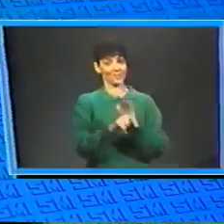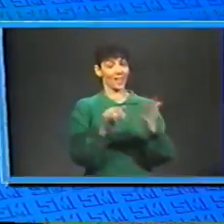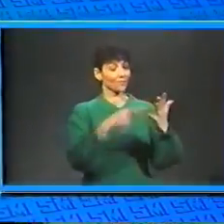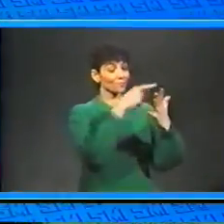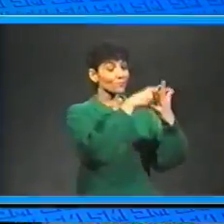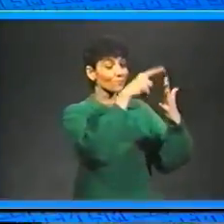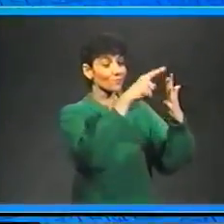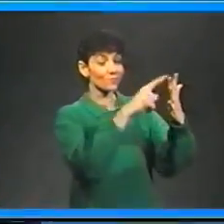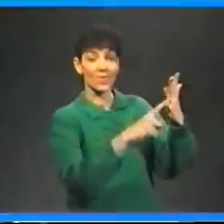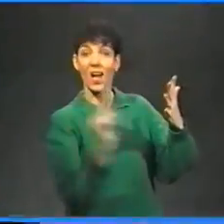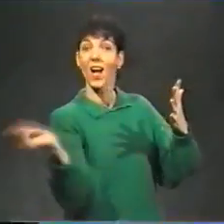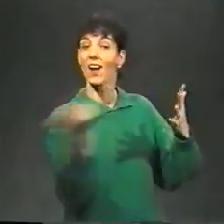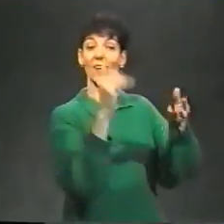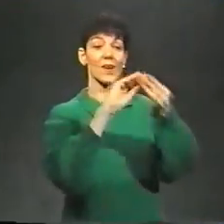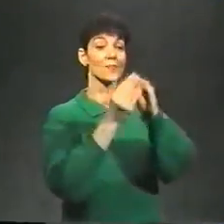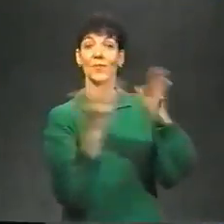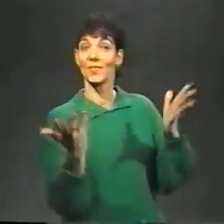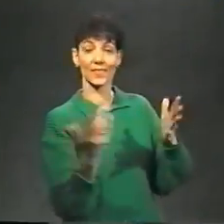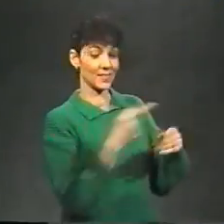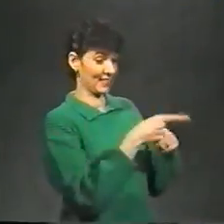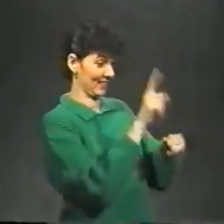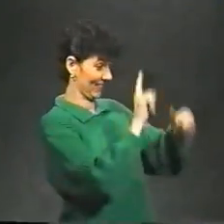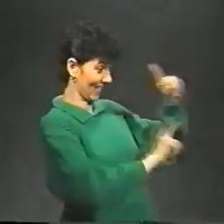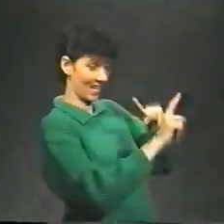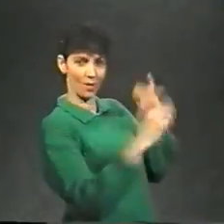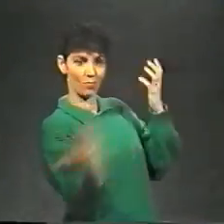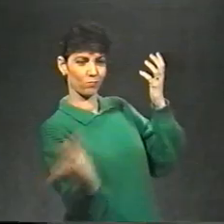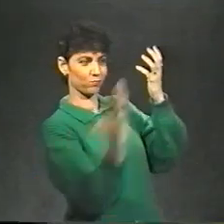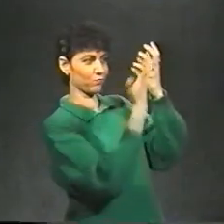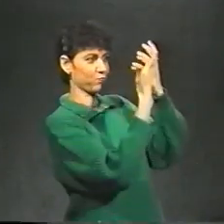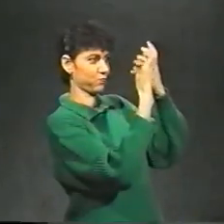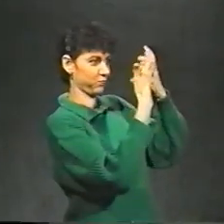In this tape, we've talked about numbers that are incorporated into signs.